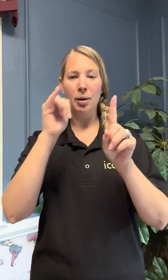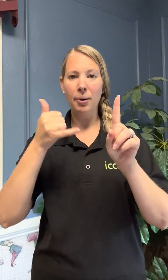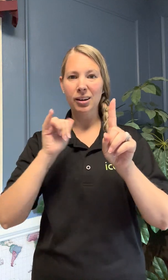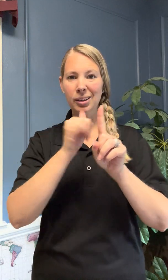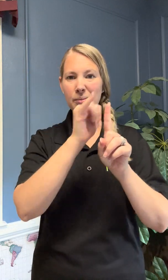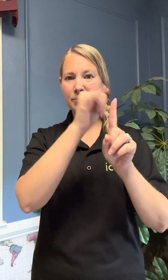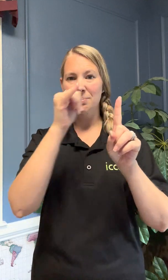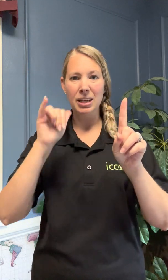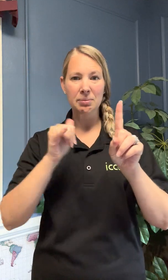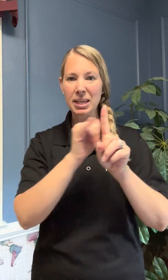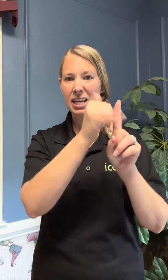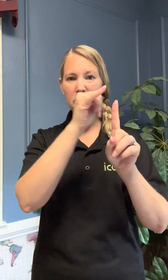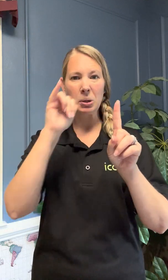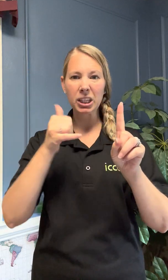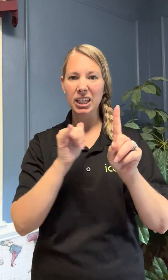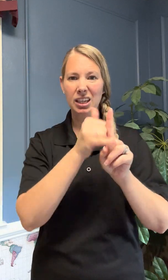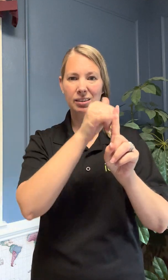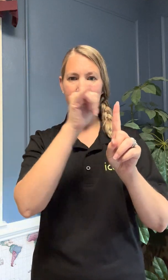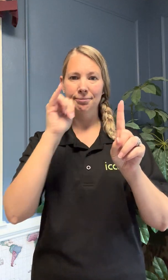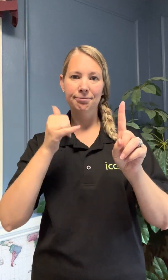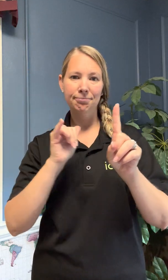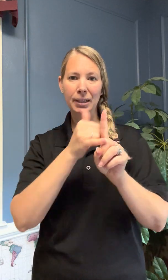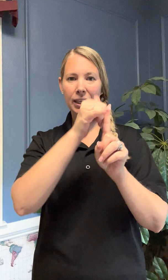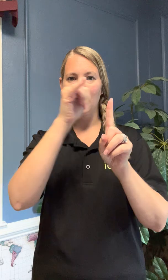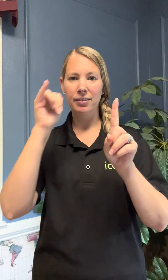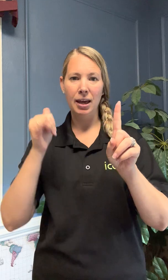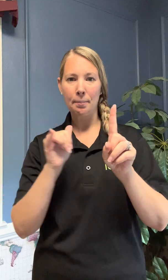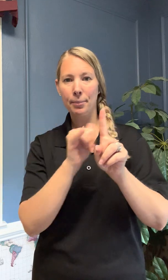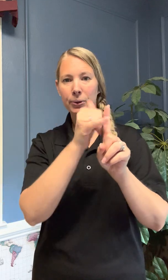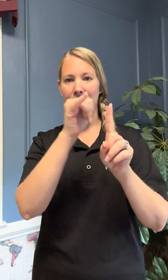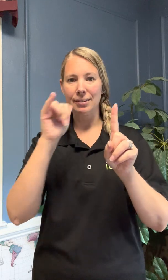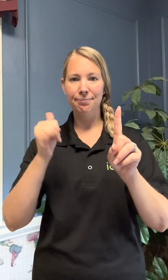on them, being mean, bully, picking on them, bully.